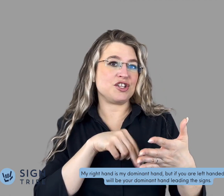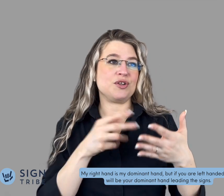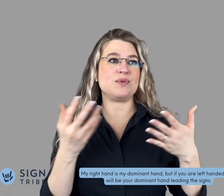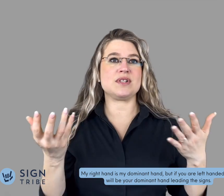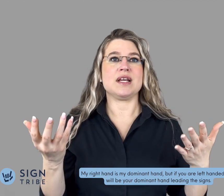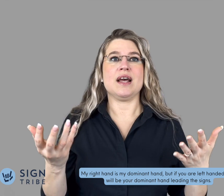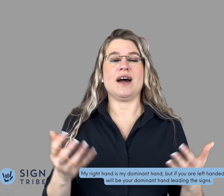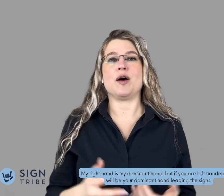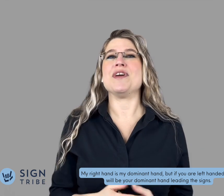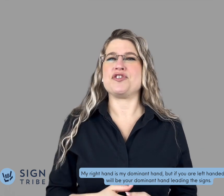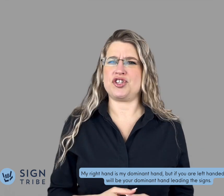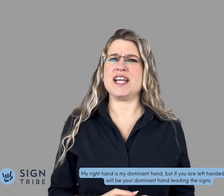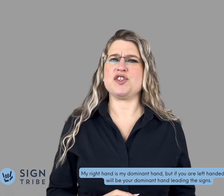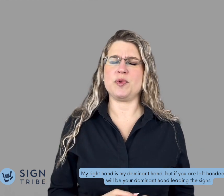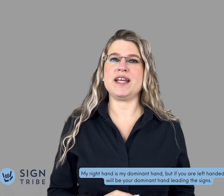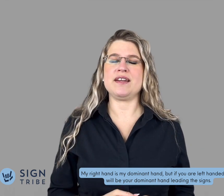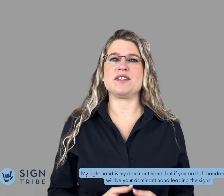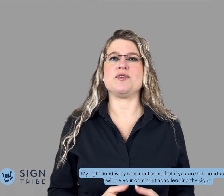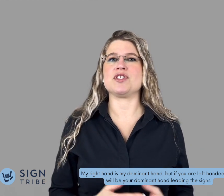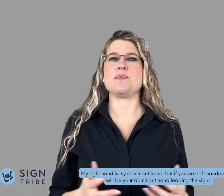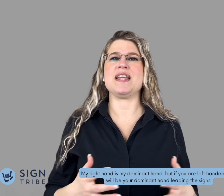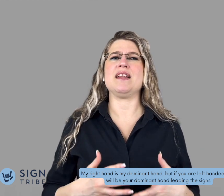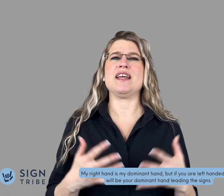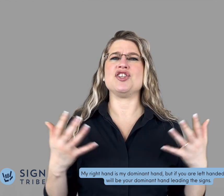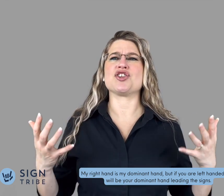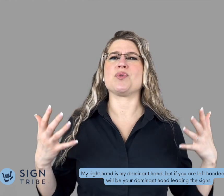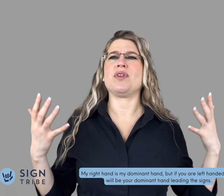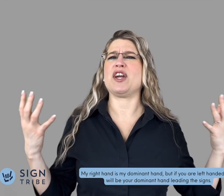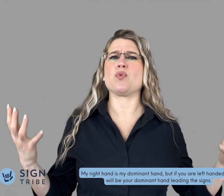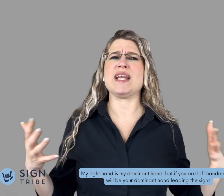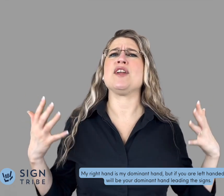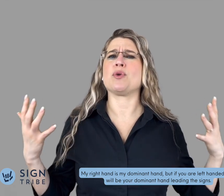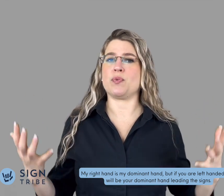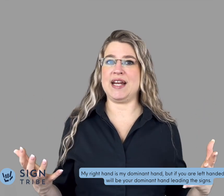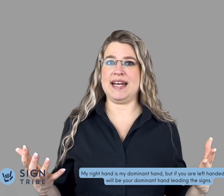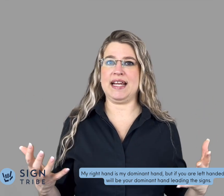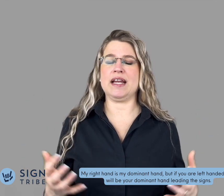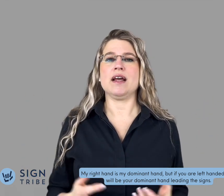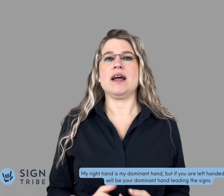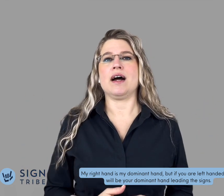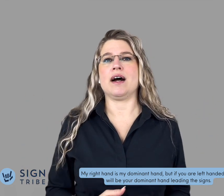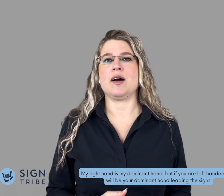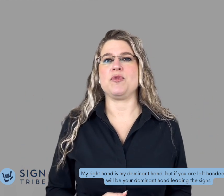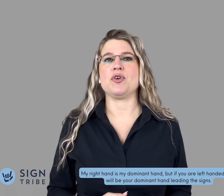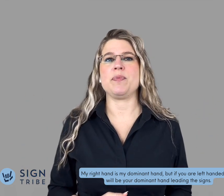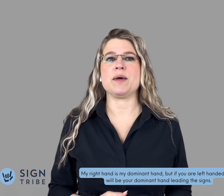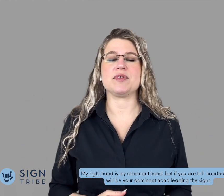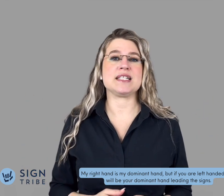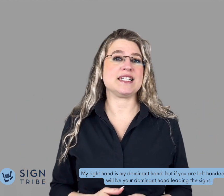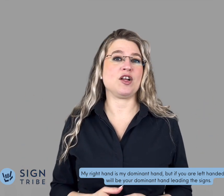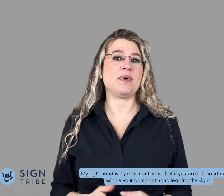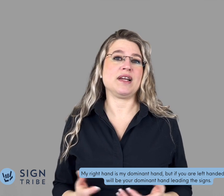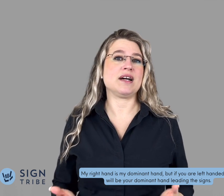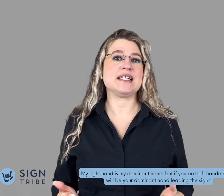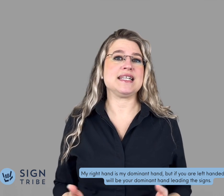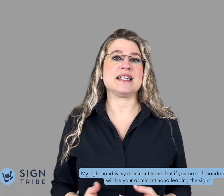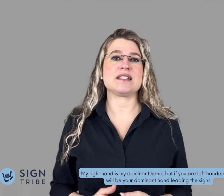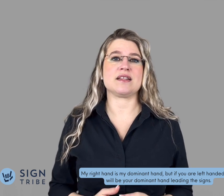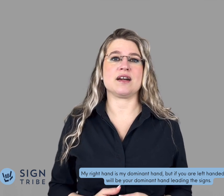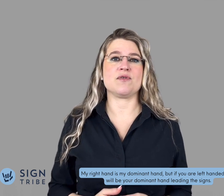used interchangeably to just mean in general like read or reading. You'll be able to tell by the context of the